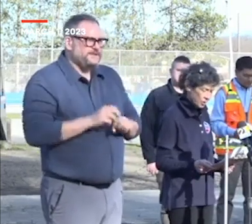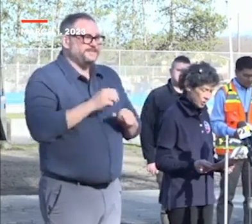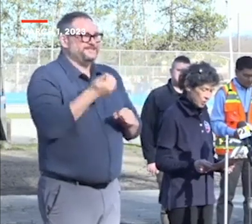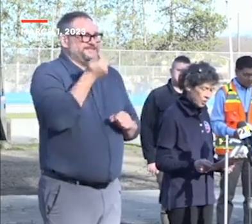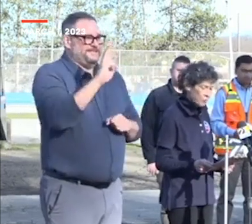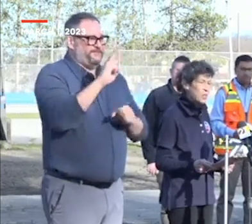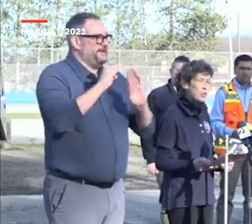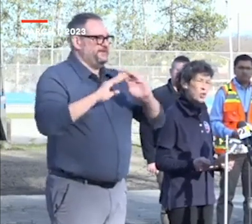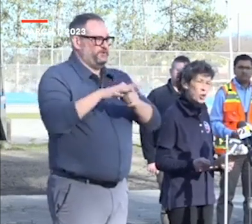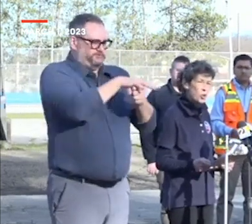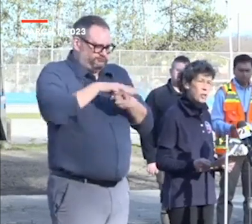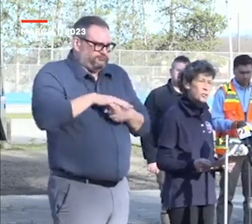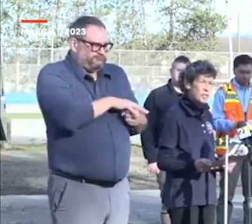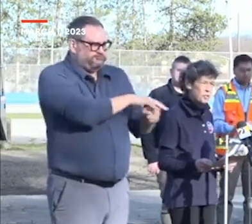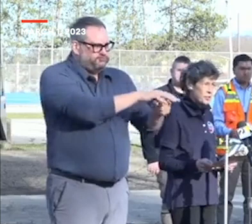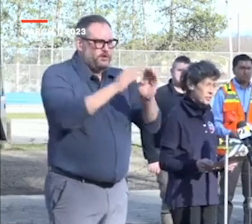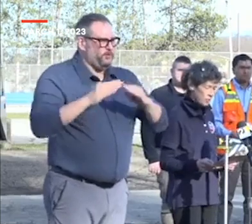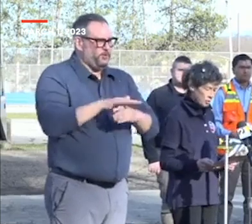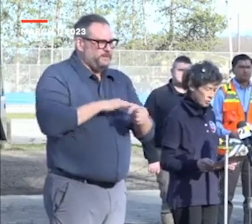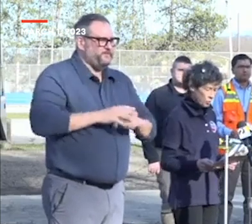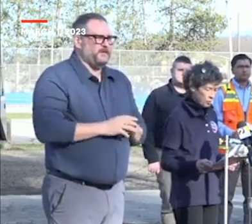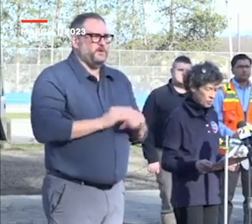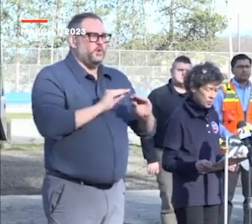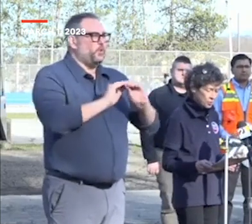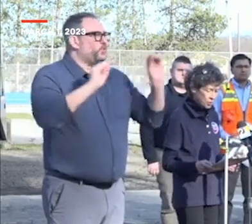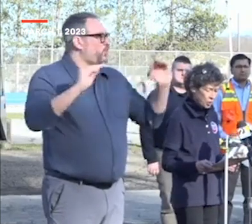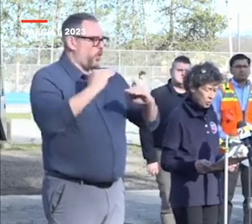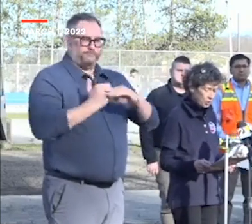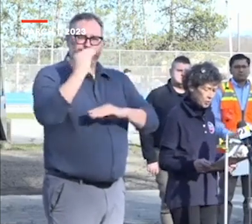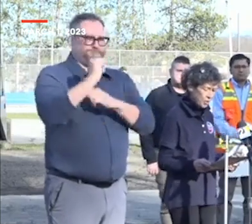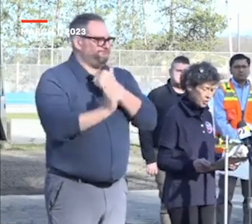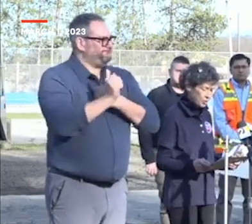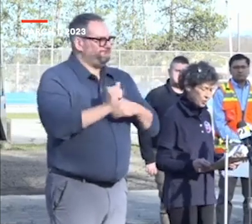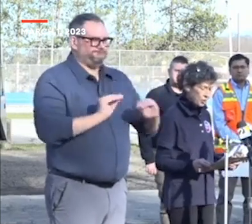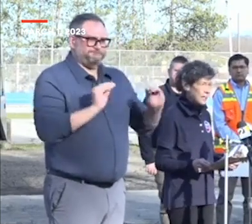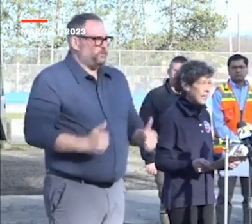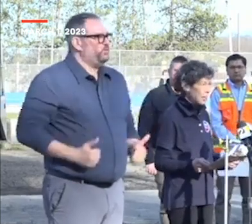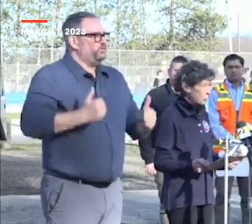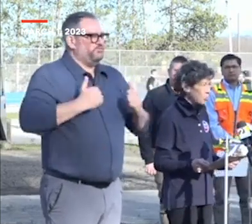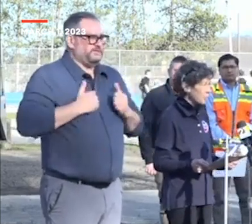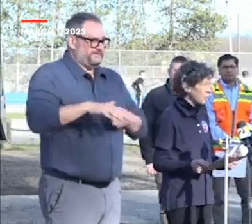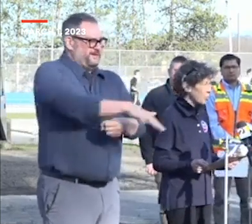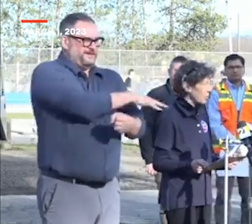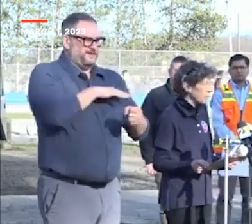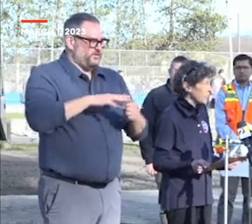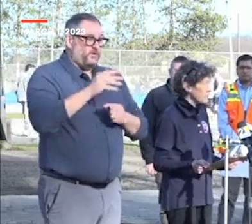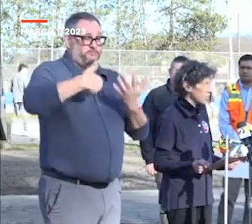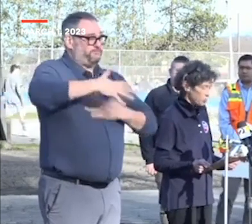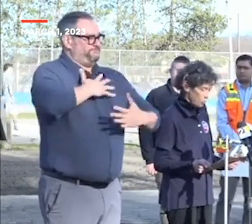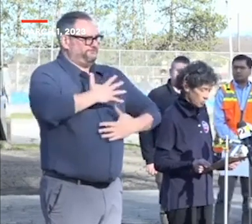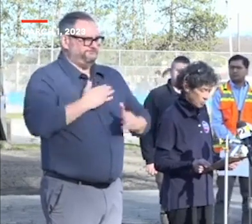community. There have been no exceedances for residential air quality standards, and outdoor air